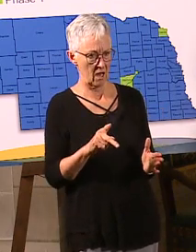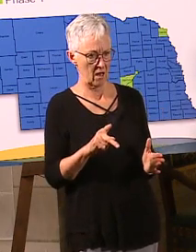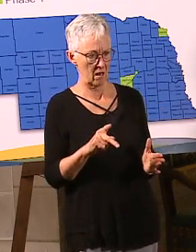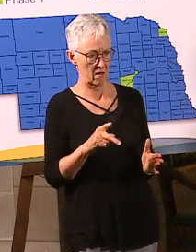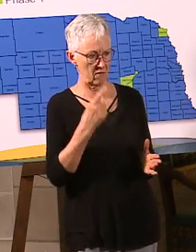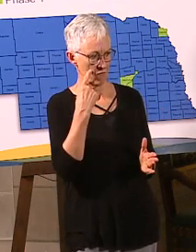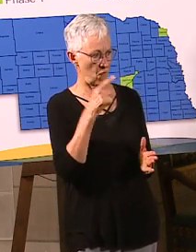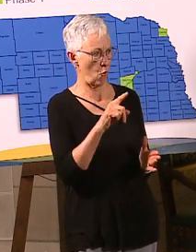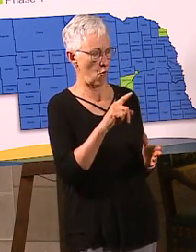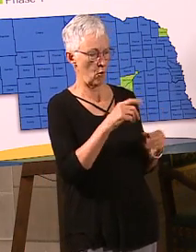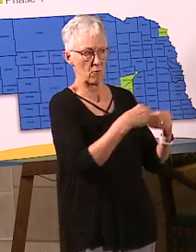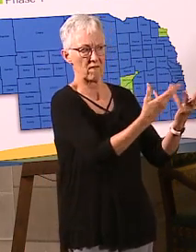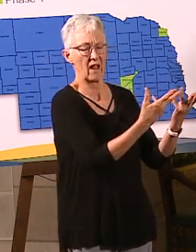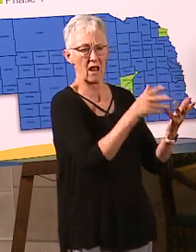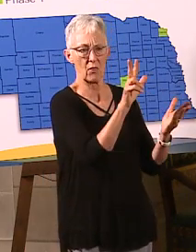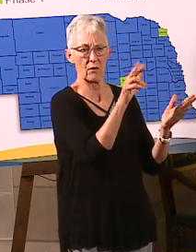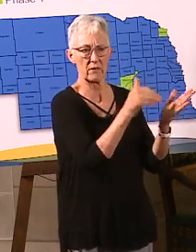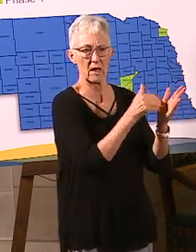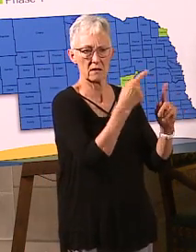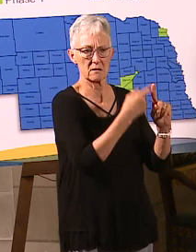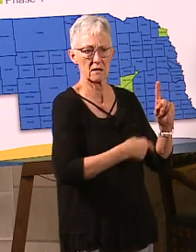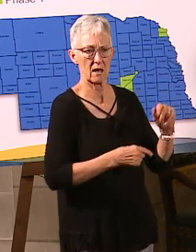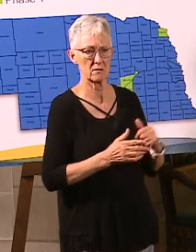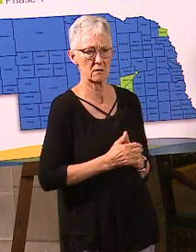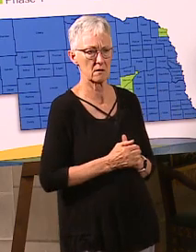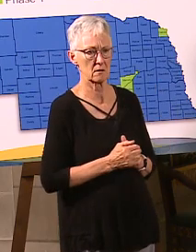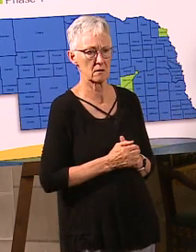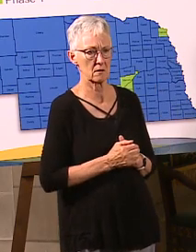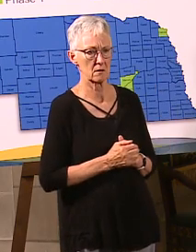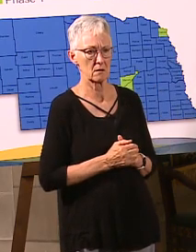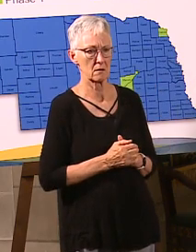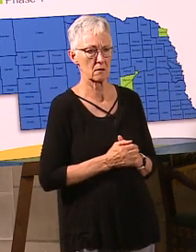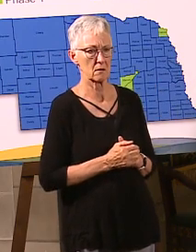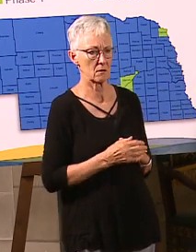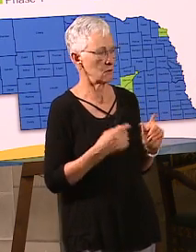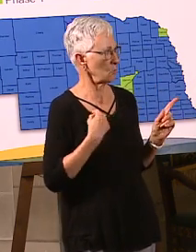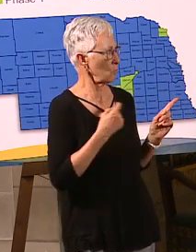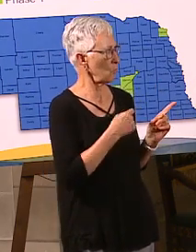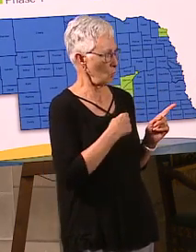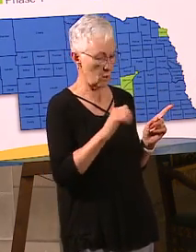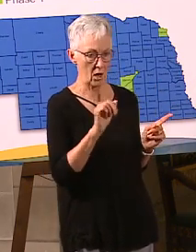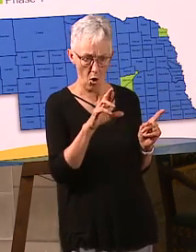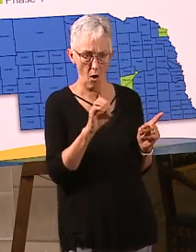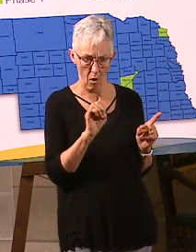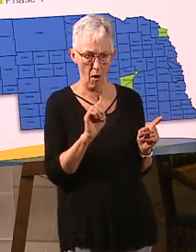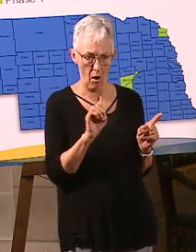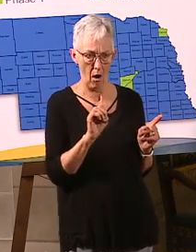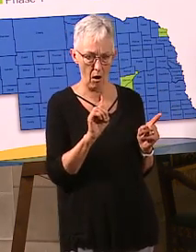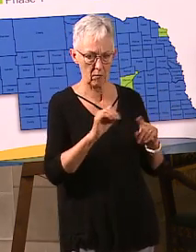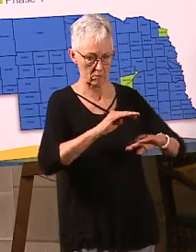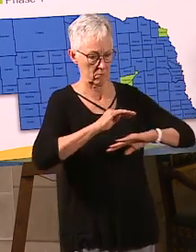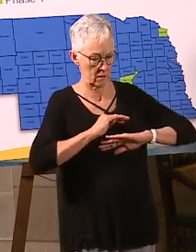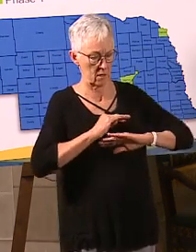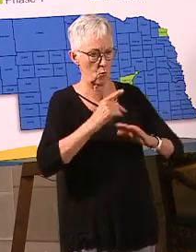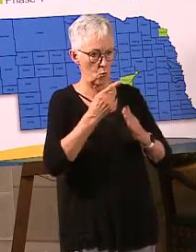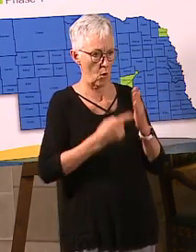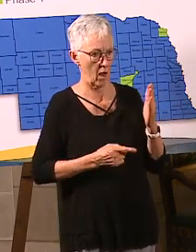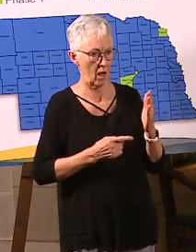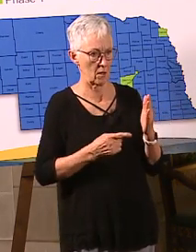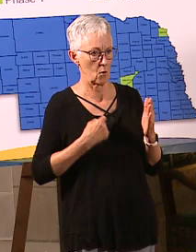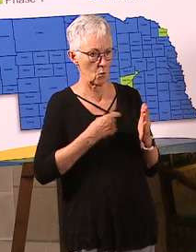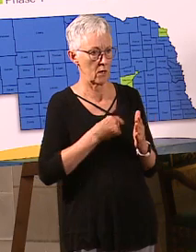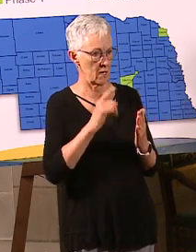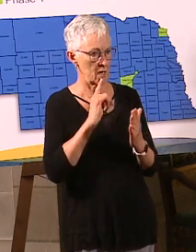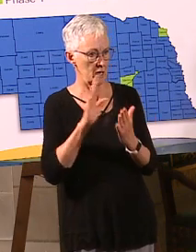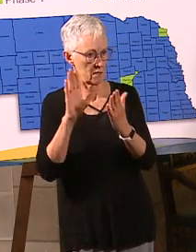Well, first of all, we still continue to meet the benchmarks, Paul, actually. We haven't reached the 3,000 tests a day yet, but we knew it was going to take time to